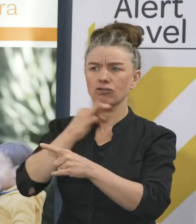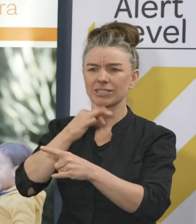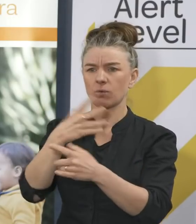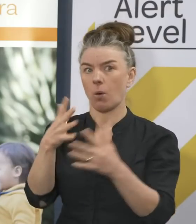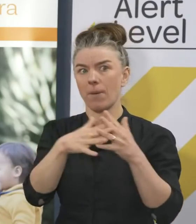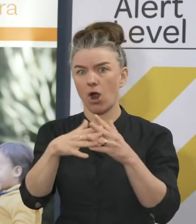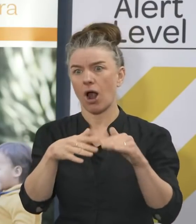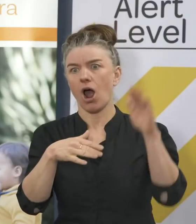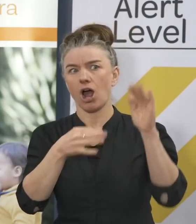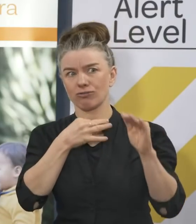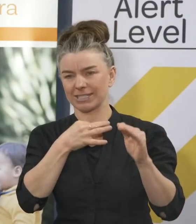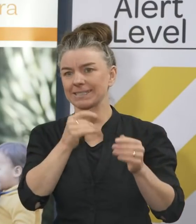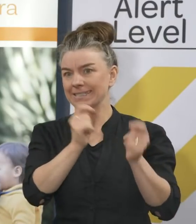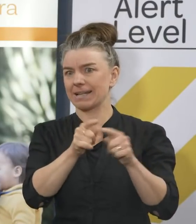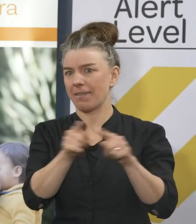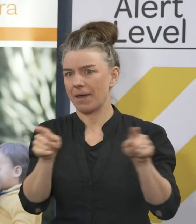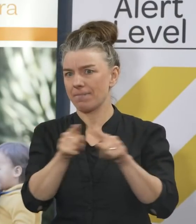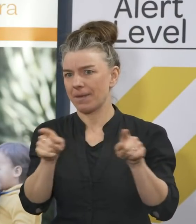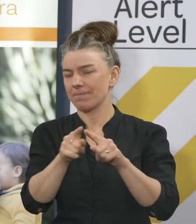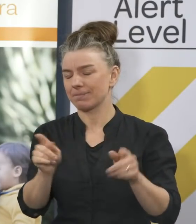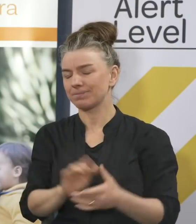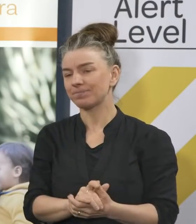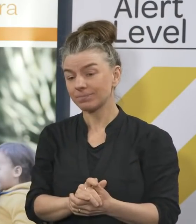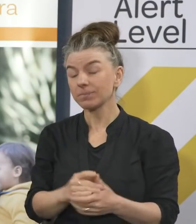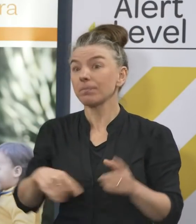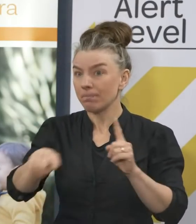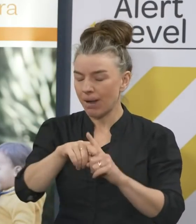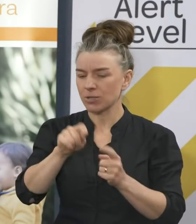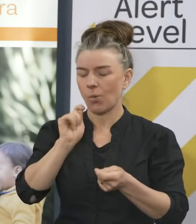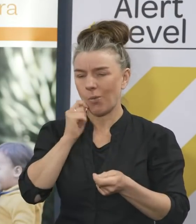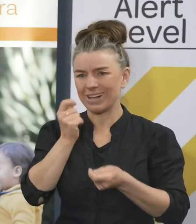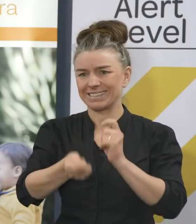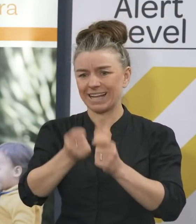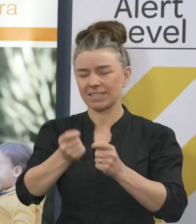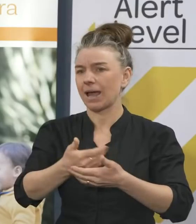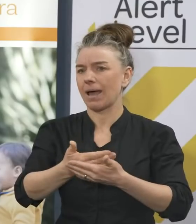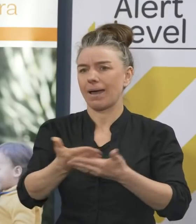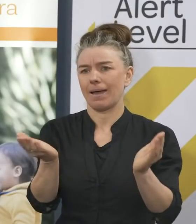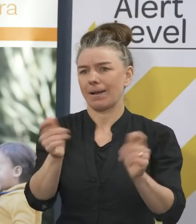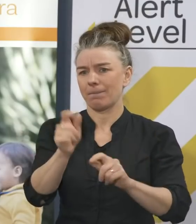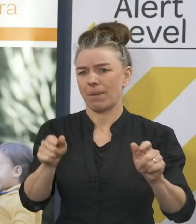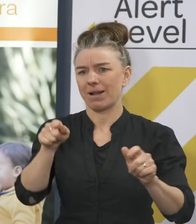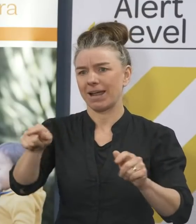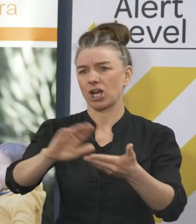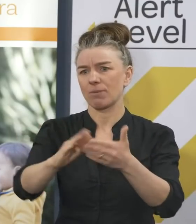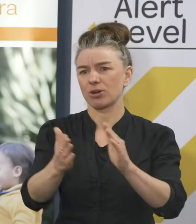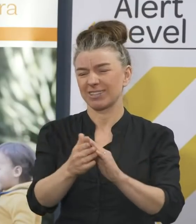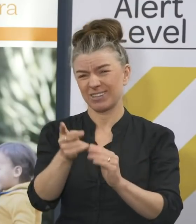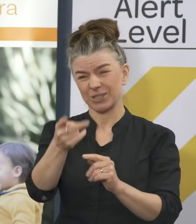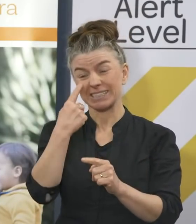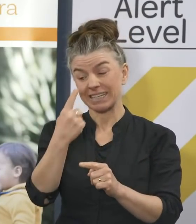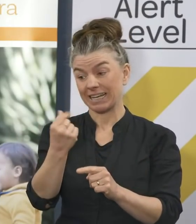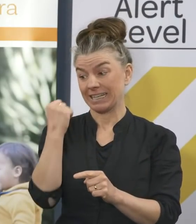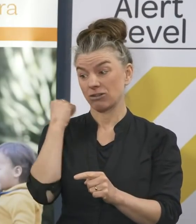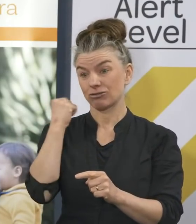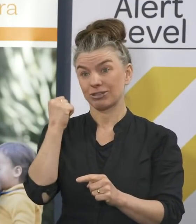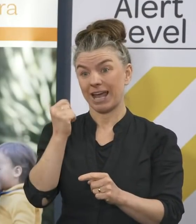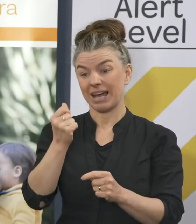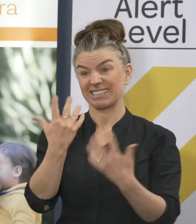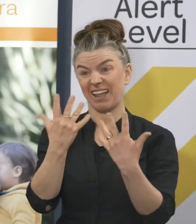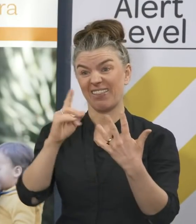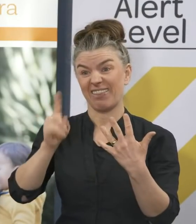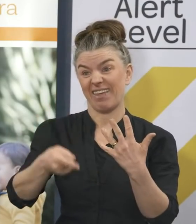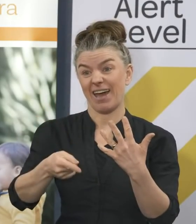that, testing will continue in the community. And we can see, of course, with the high number of tests done yesterday, which accounts